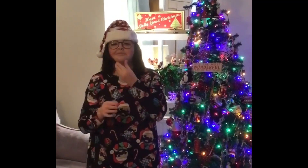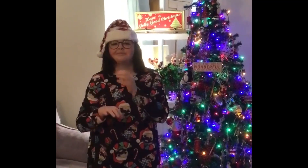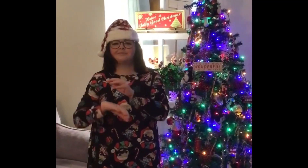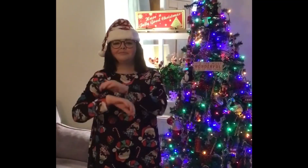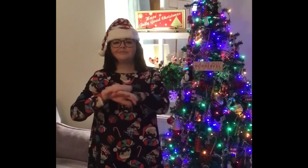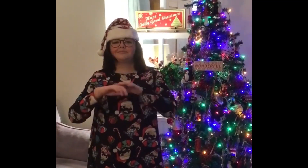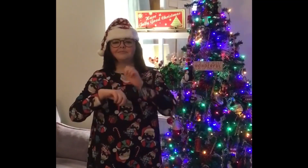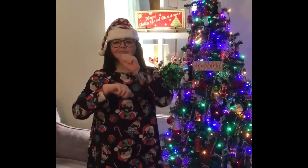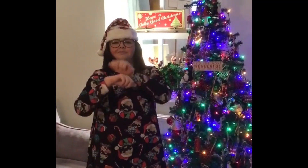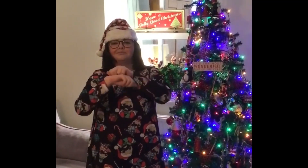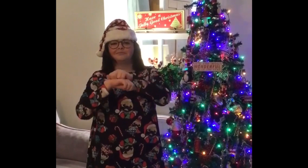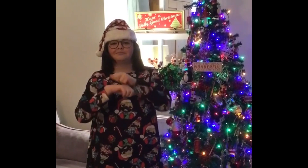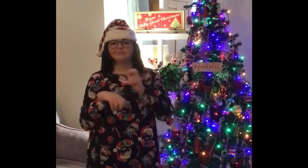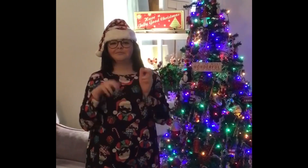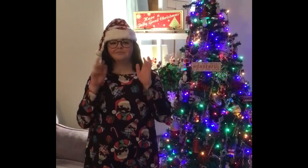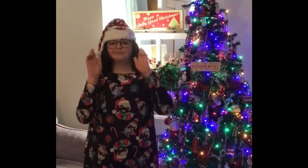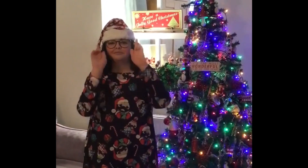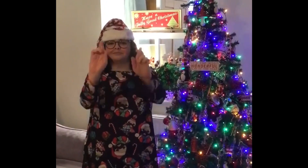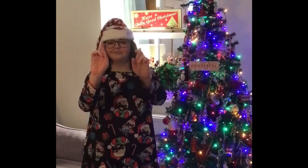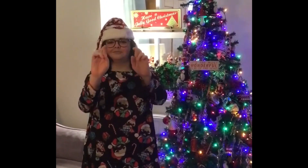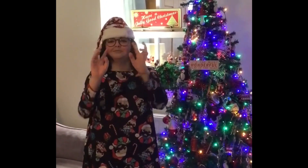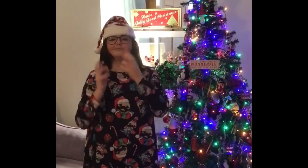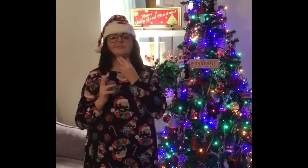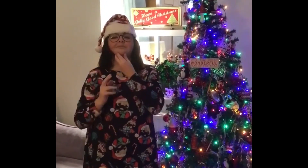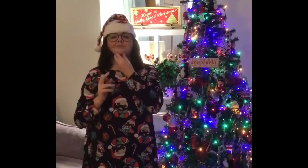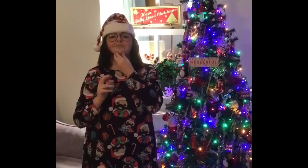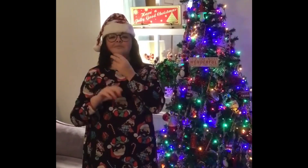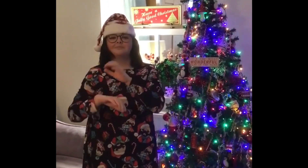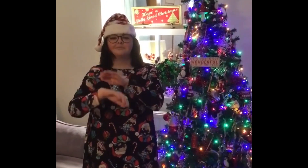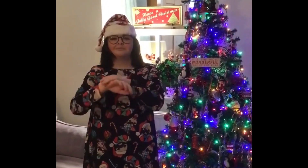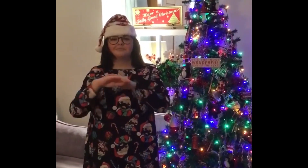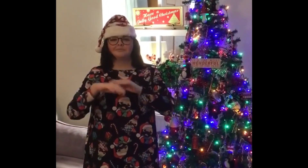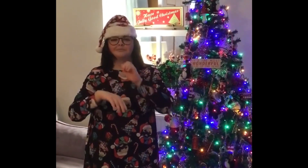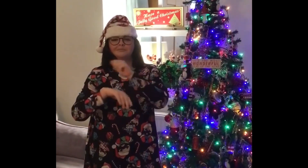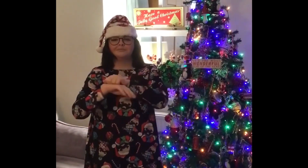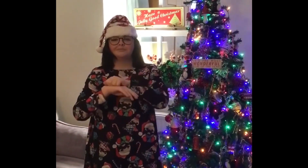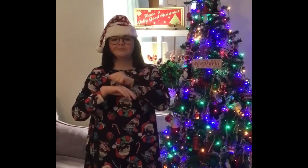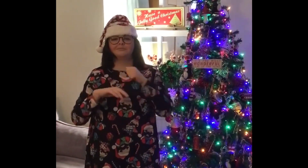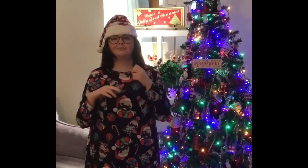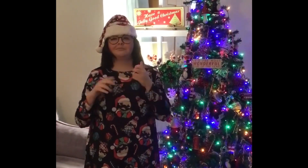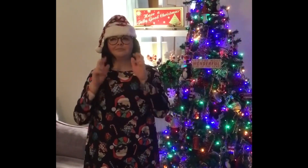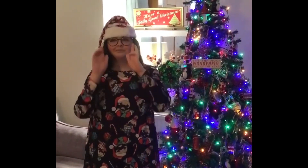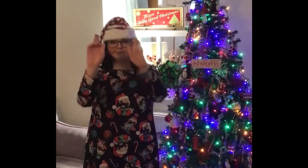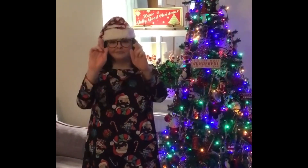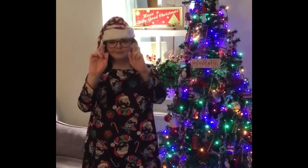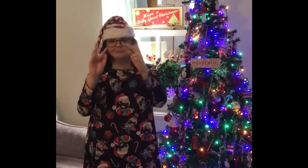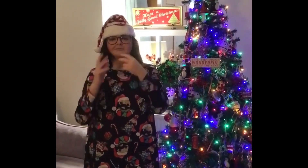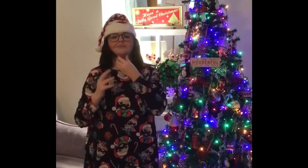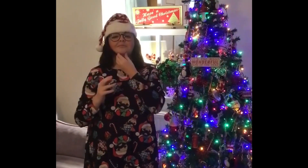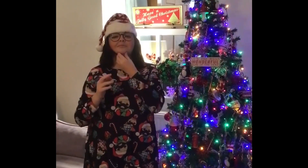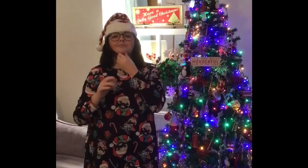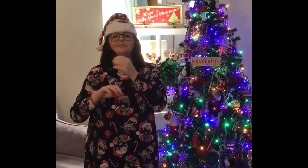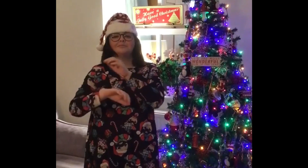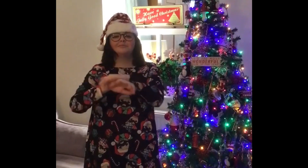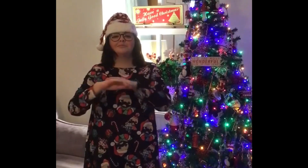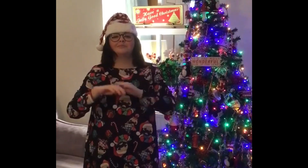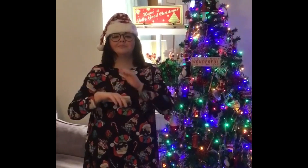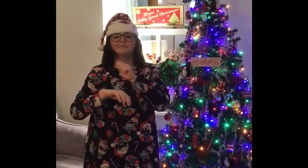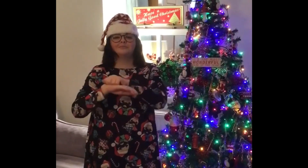Merry Christmas. I want to wish you a Merry Christmas. I want to wish you a Merry Christmas from the